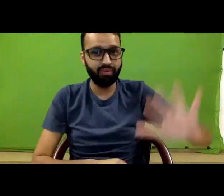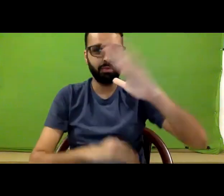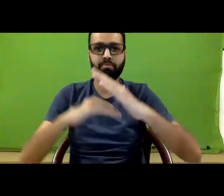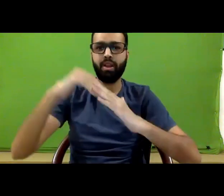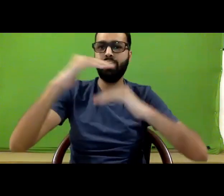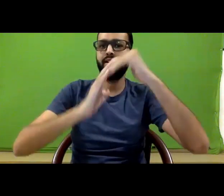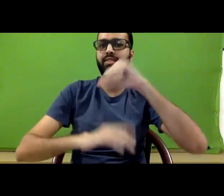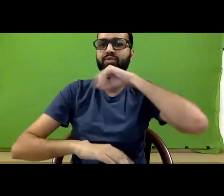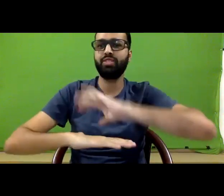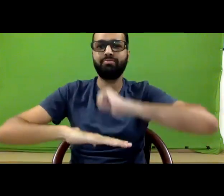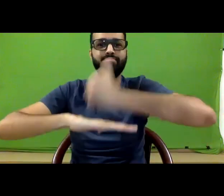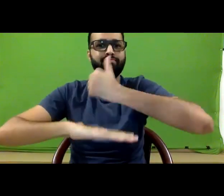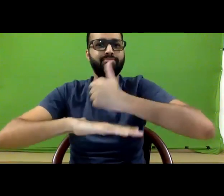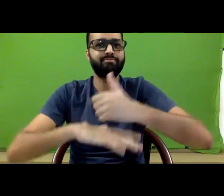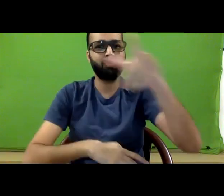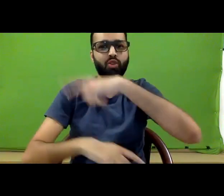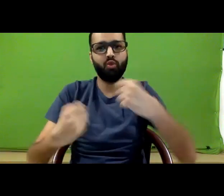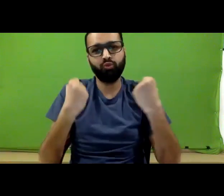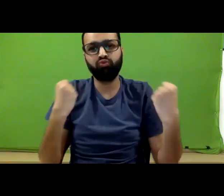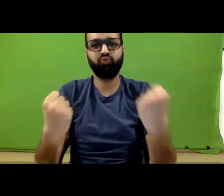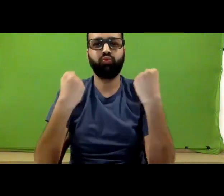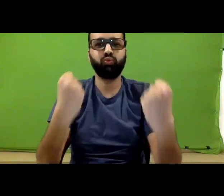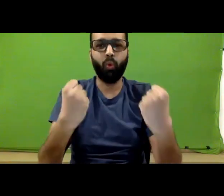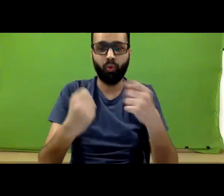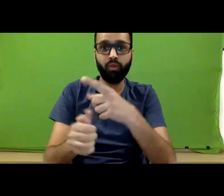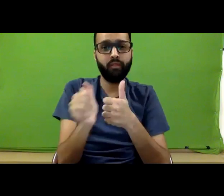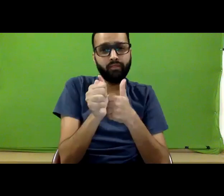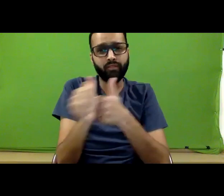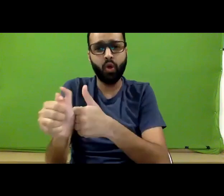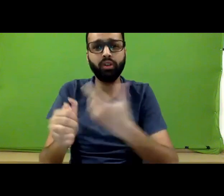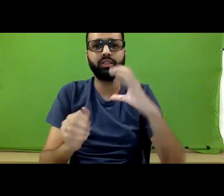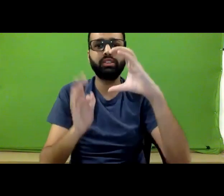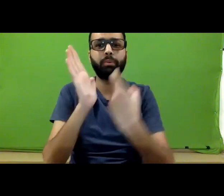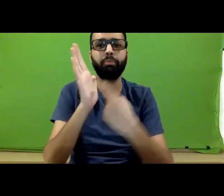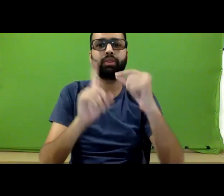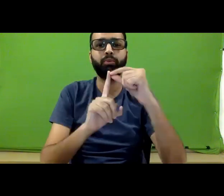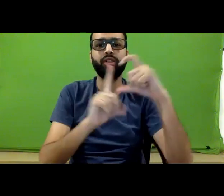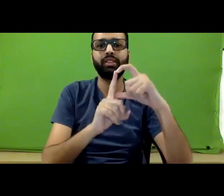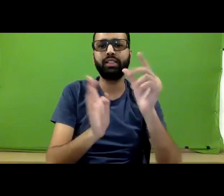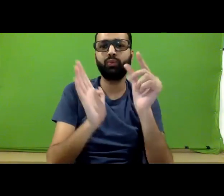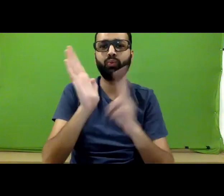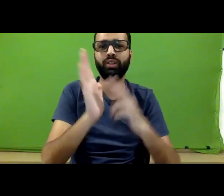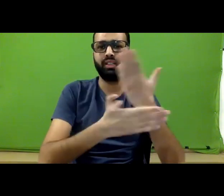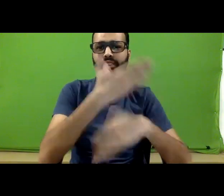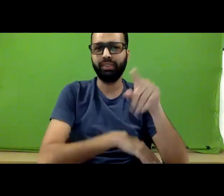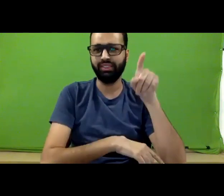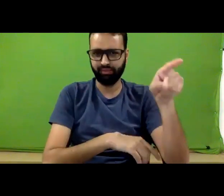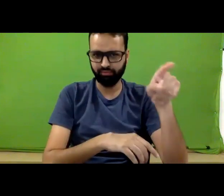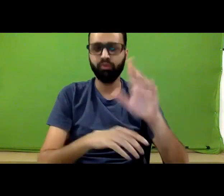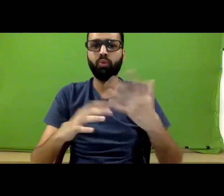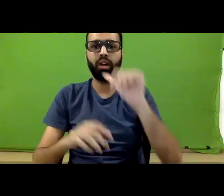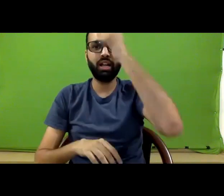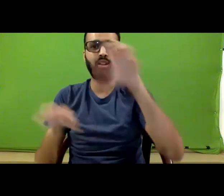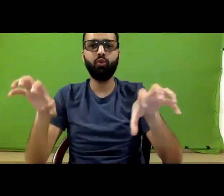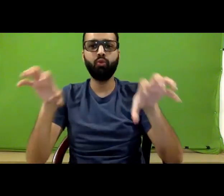to build a youth network here in India, a strong youth network. And we want to follow CRPD,